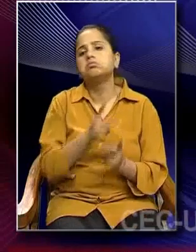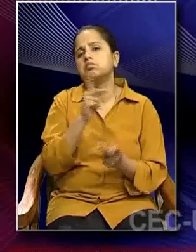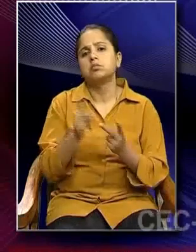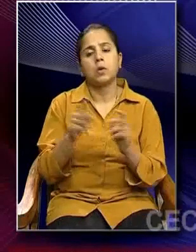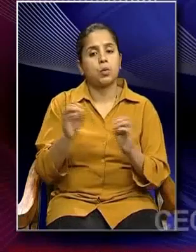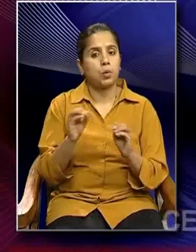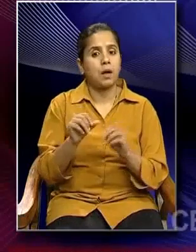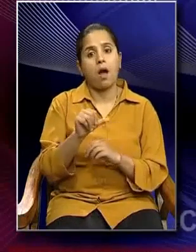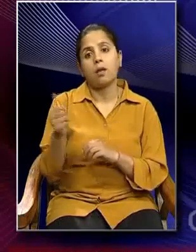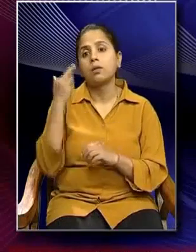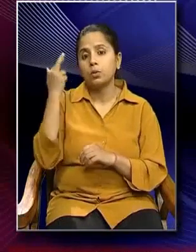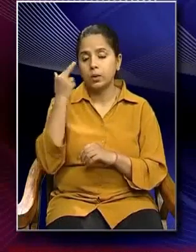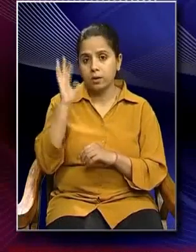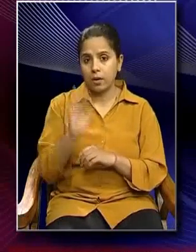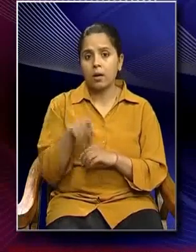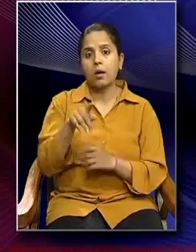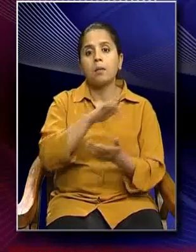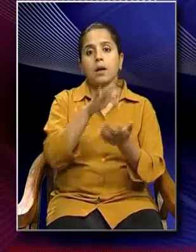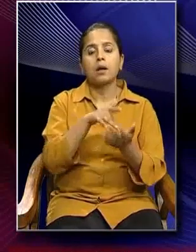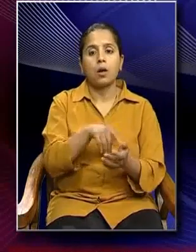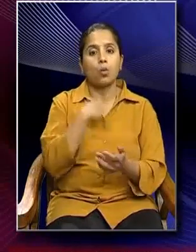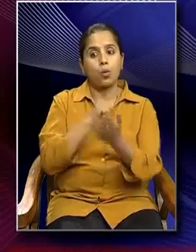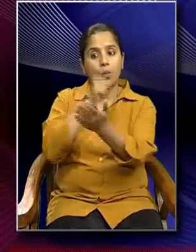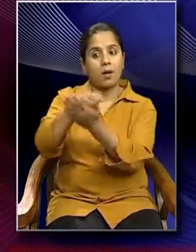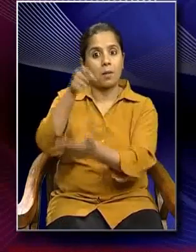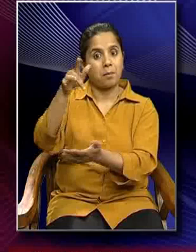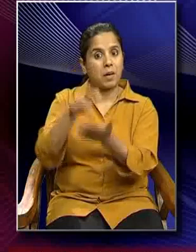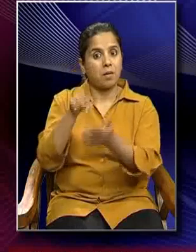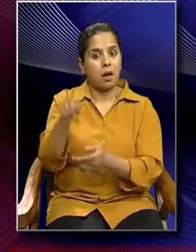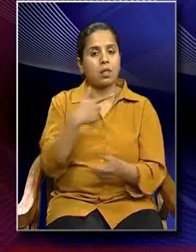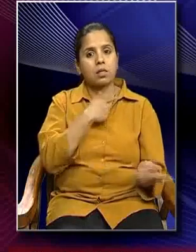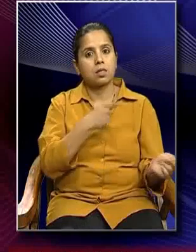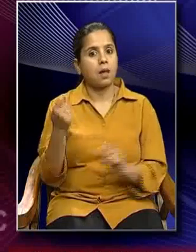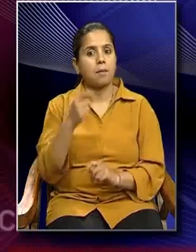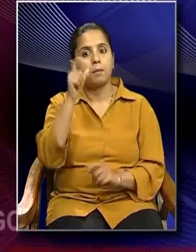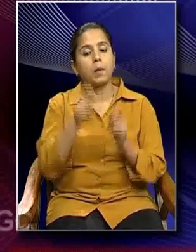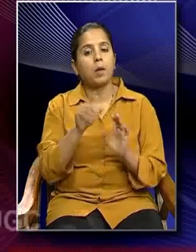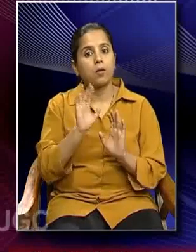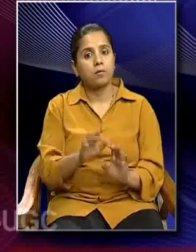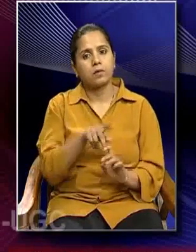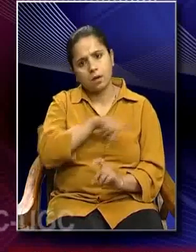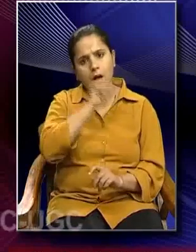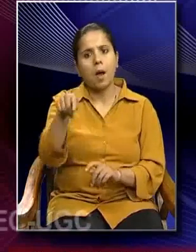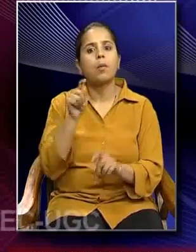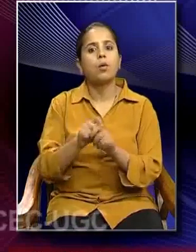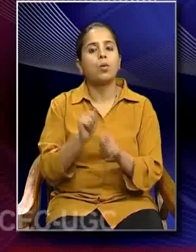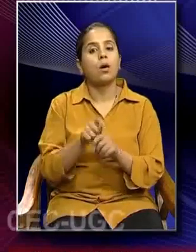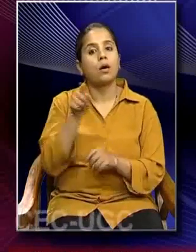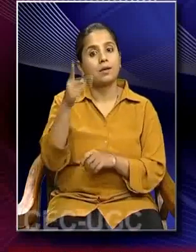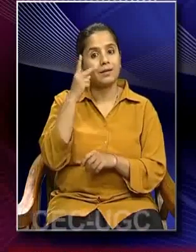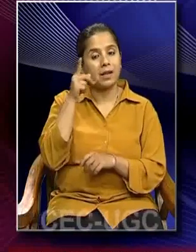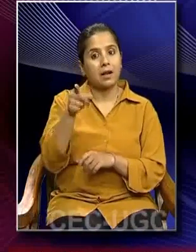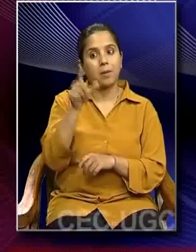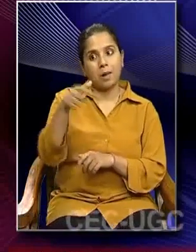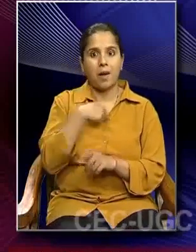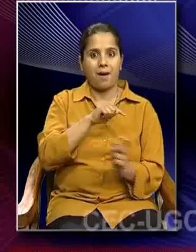of factors which are working at the place of destination, which attracts and pull people to come and work at place of